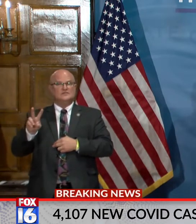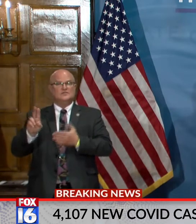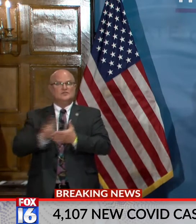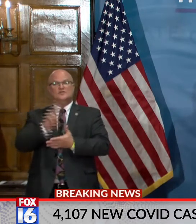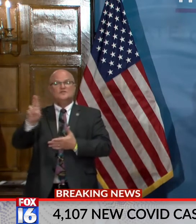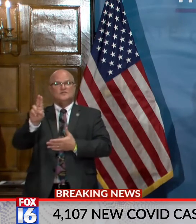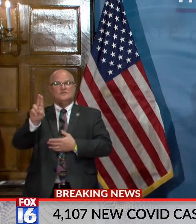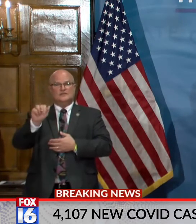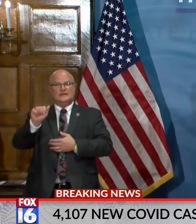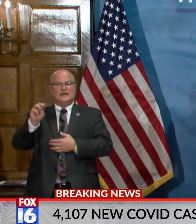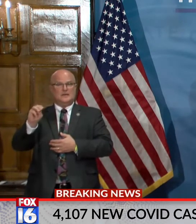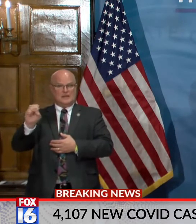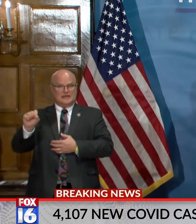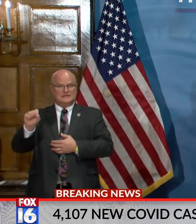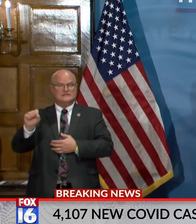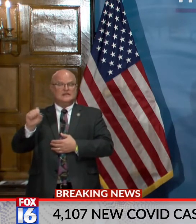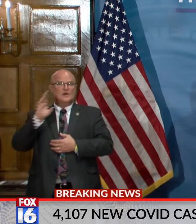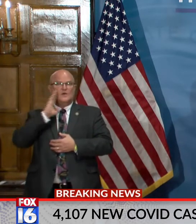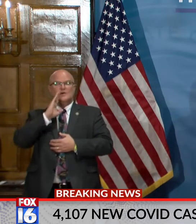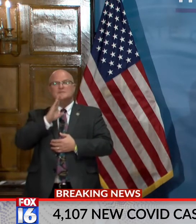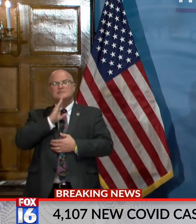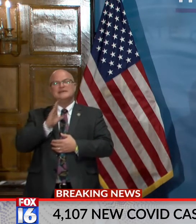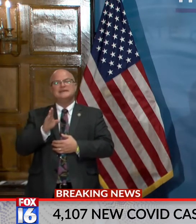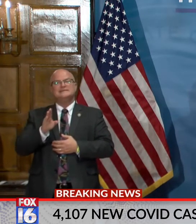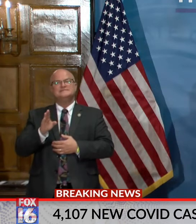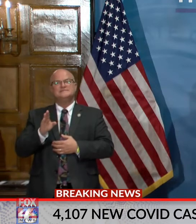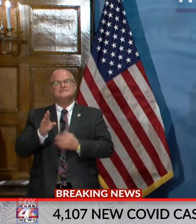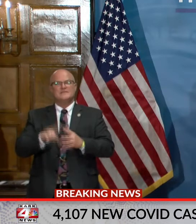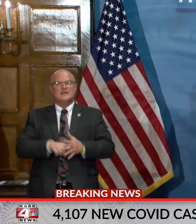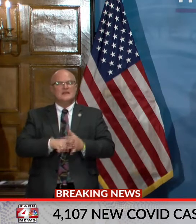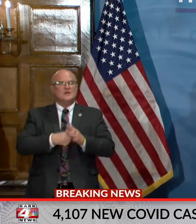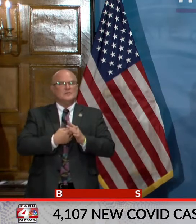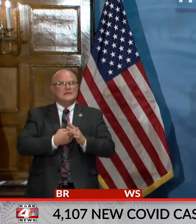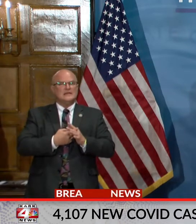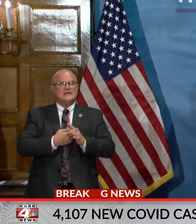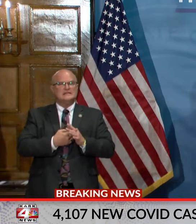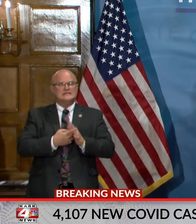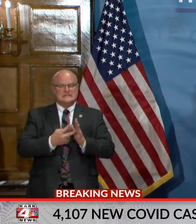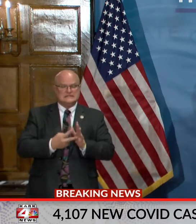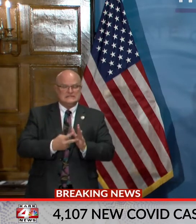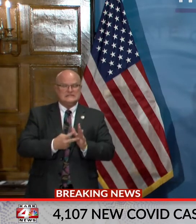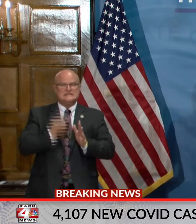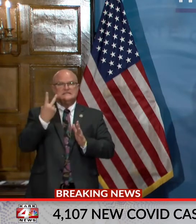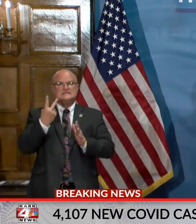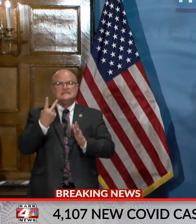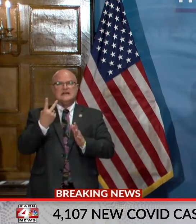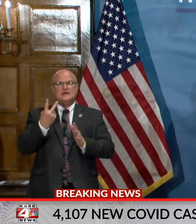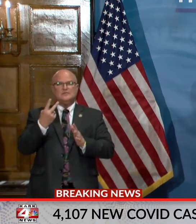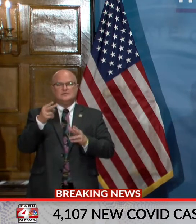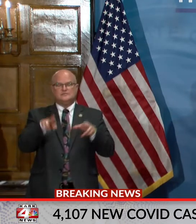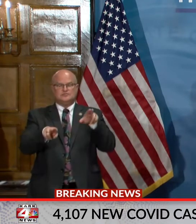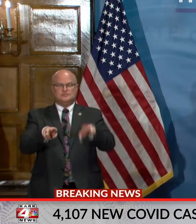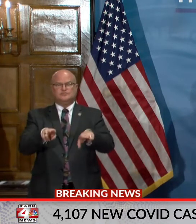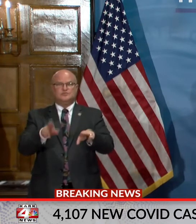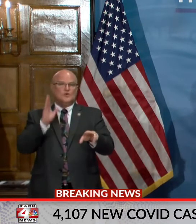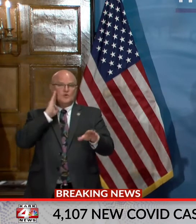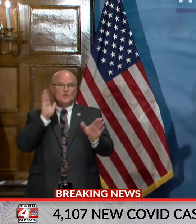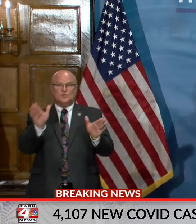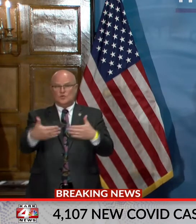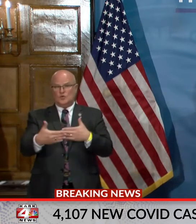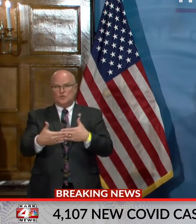Medical Sciences would be to begin to double occupy single bedded rooms.